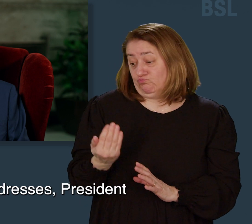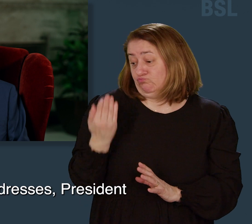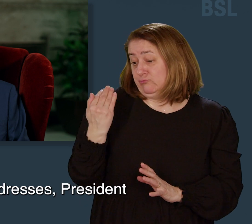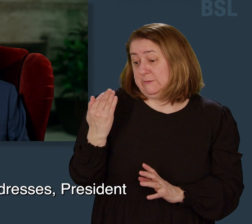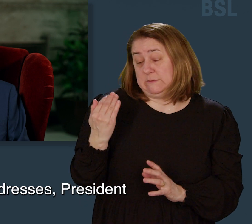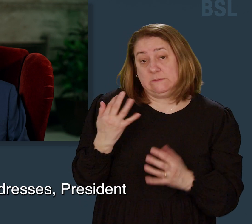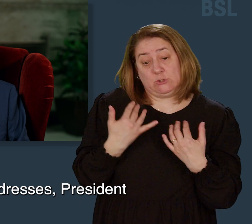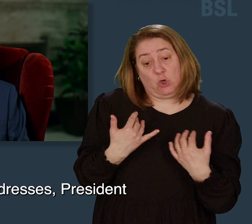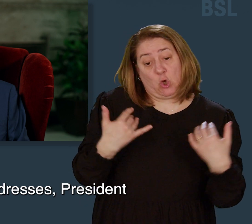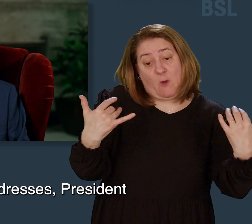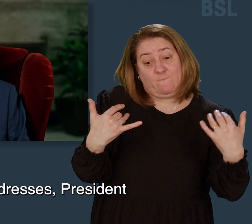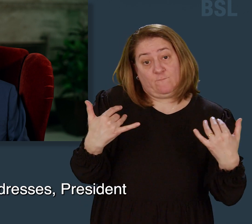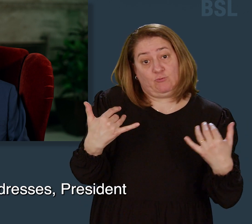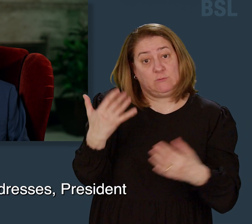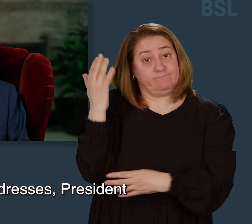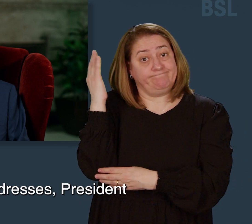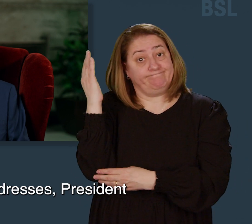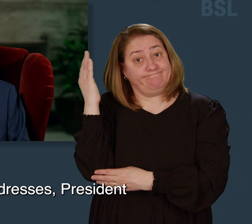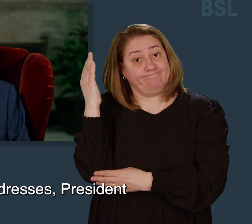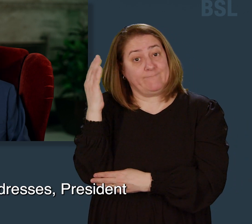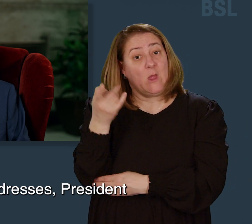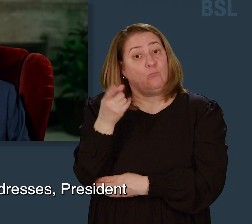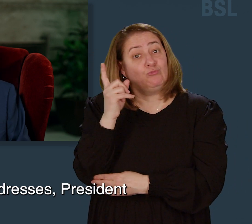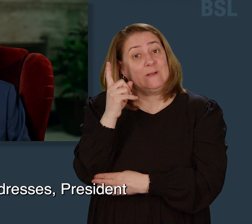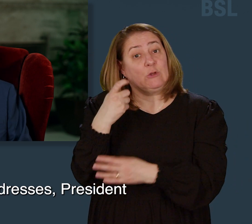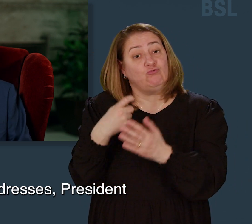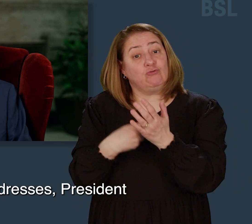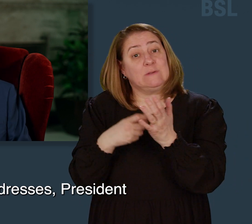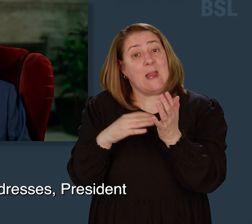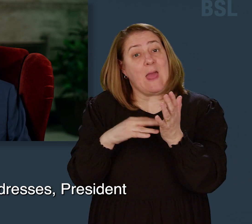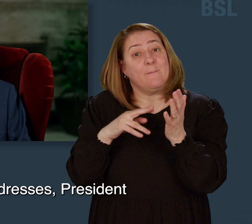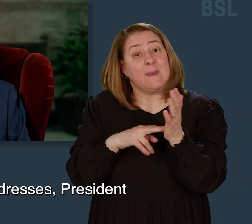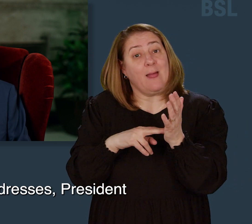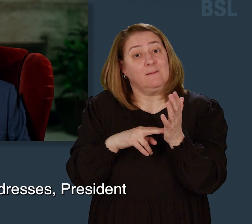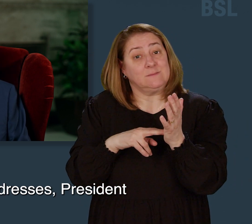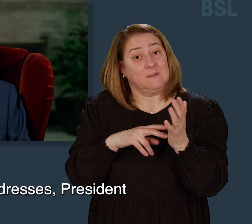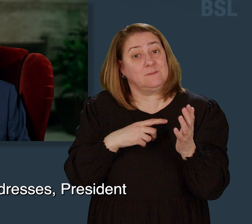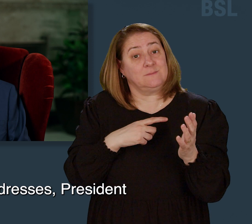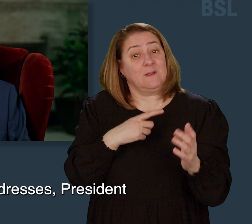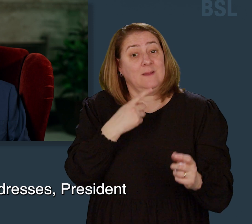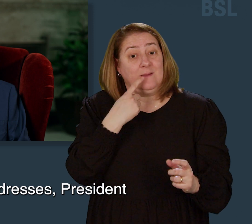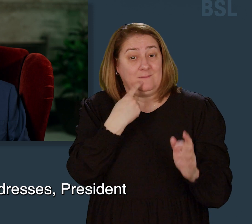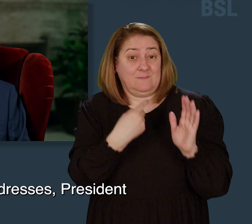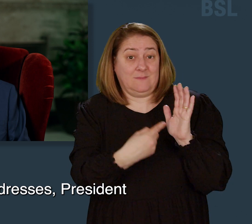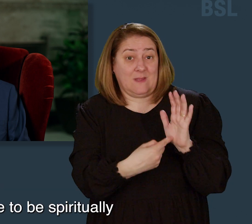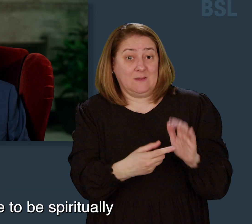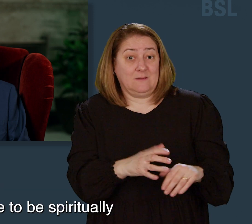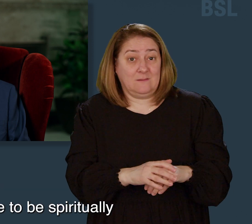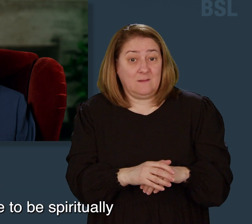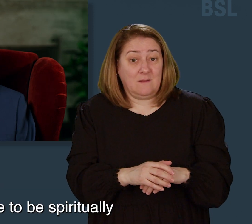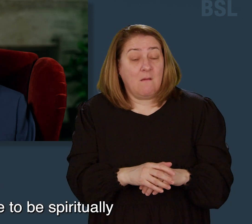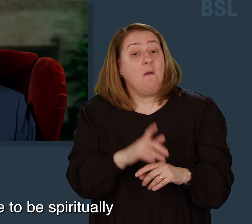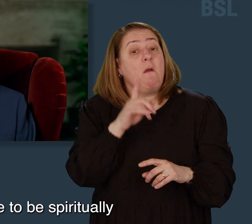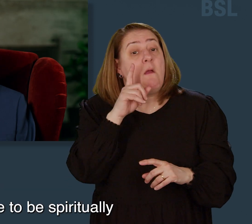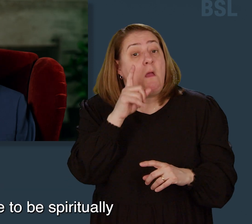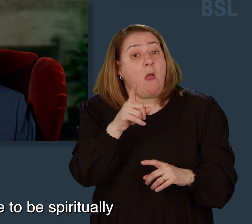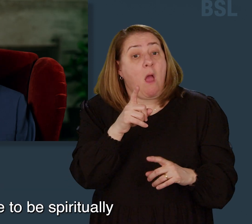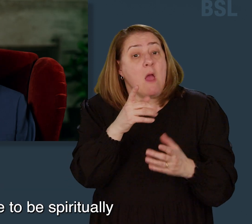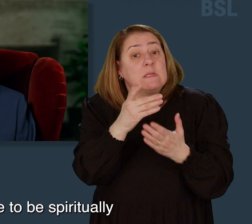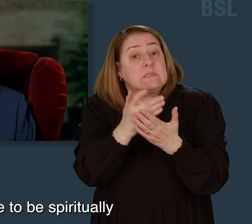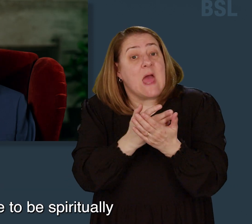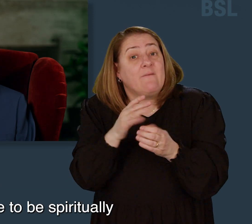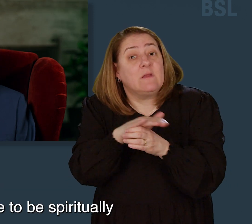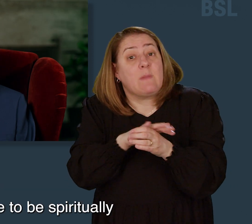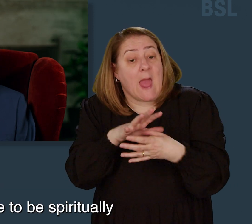In recent conference addresses, President Russell M. Nelson taught